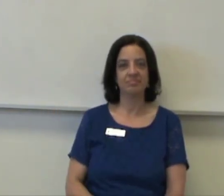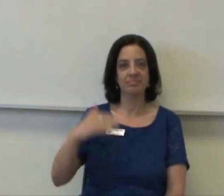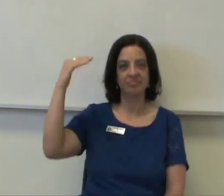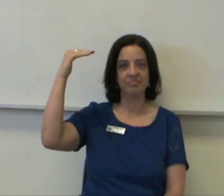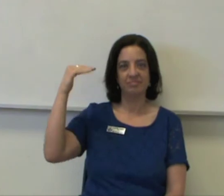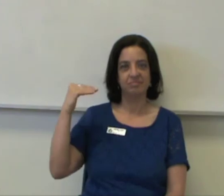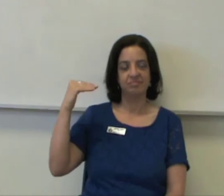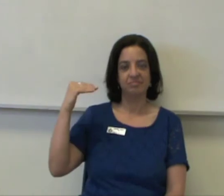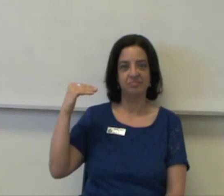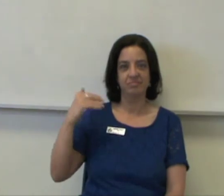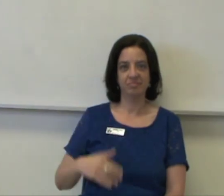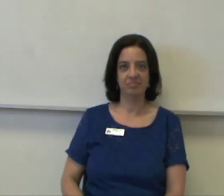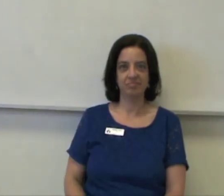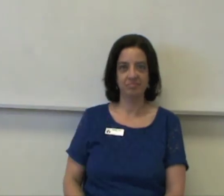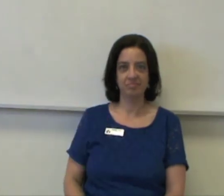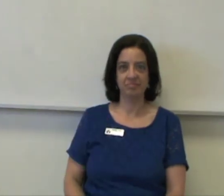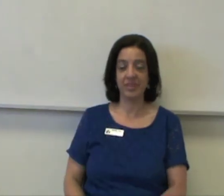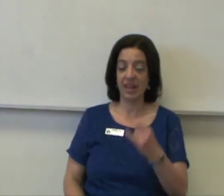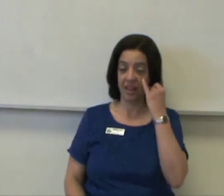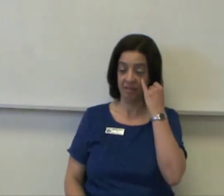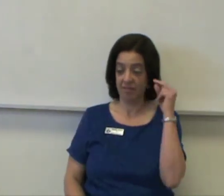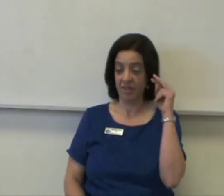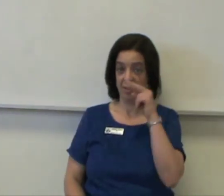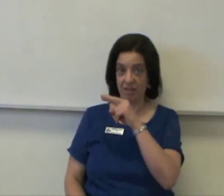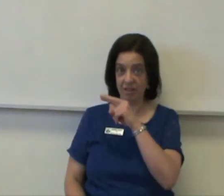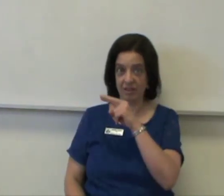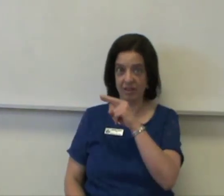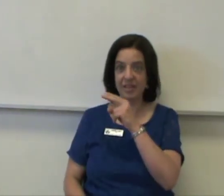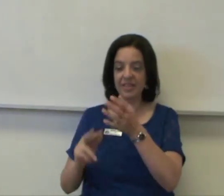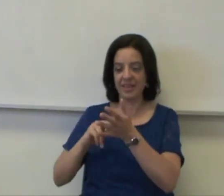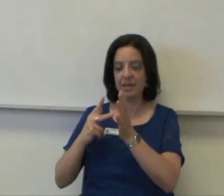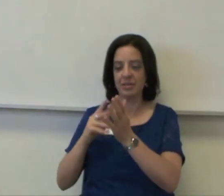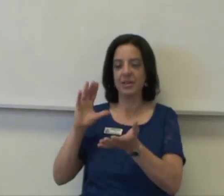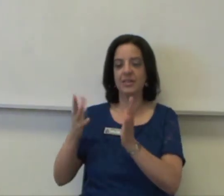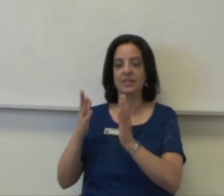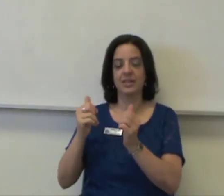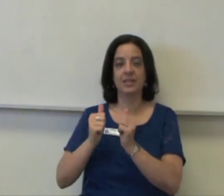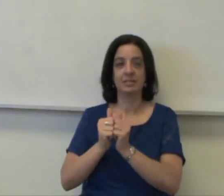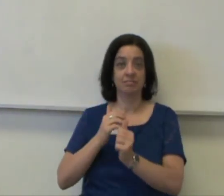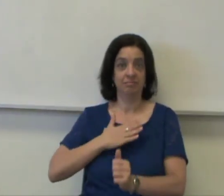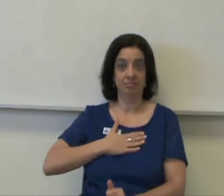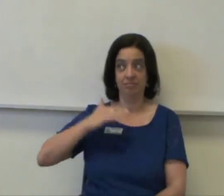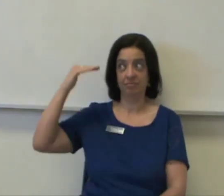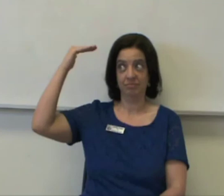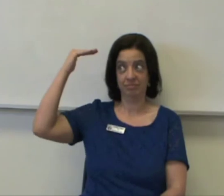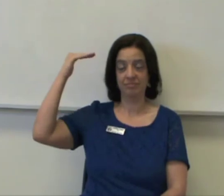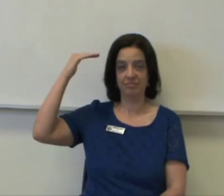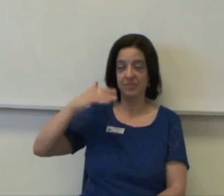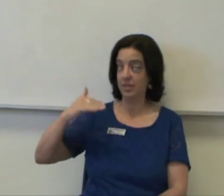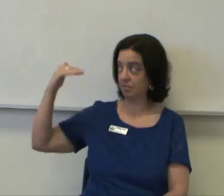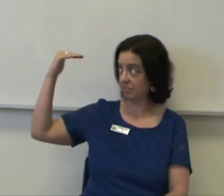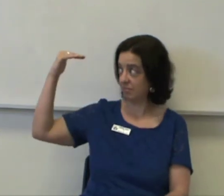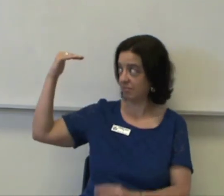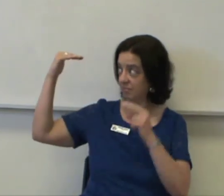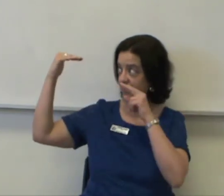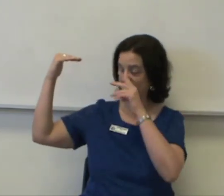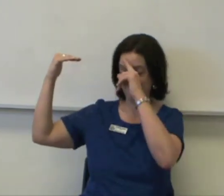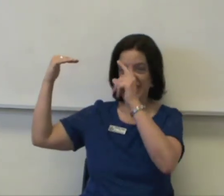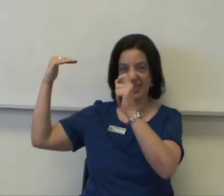For short your hands going to move down instead of moving up. If I look at the person that means it's compared with my height. So that